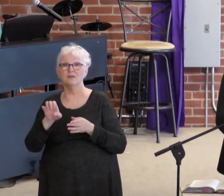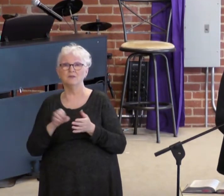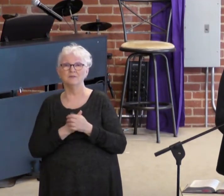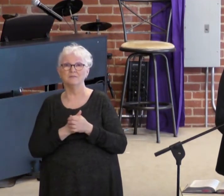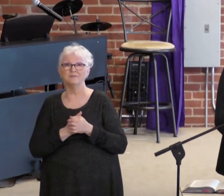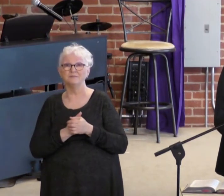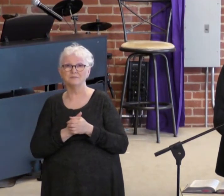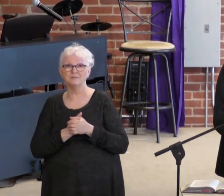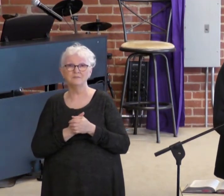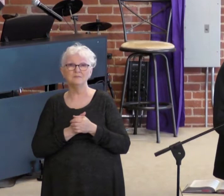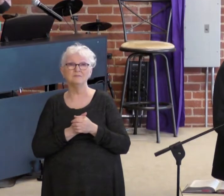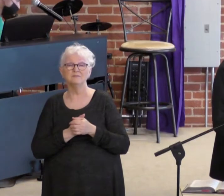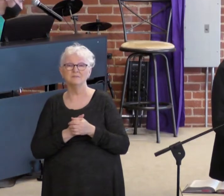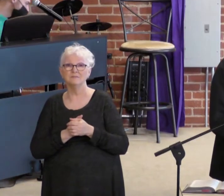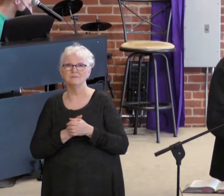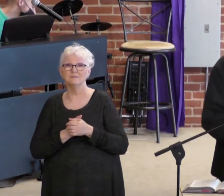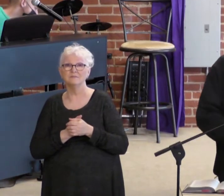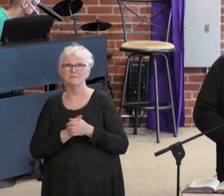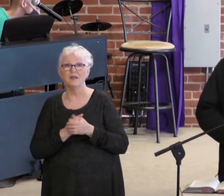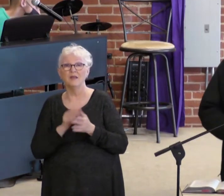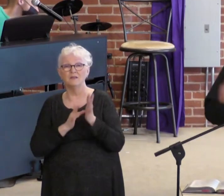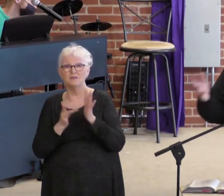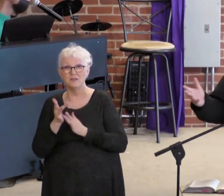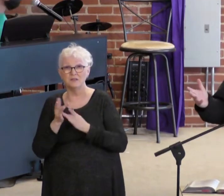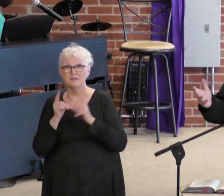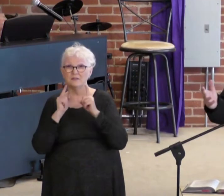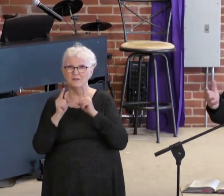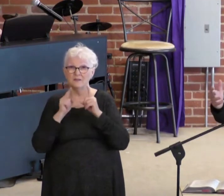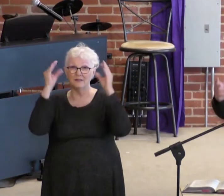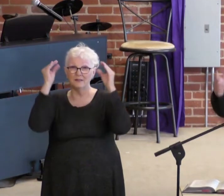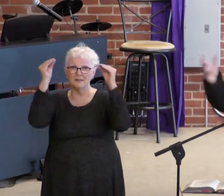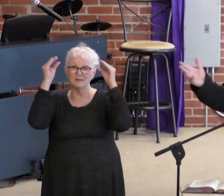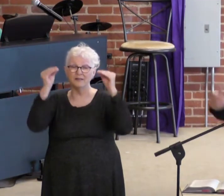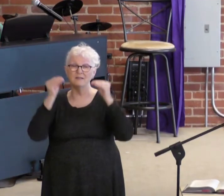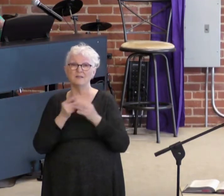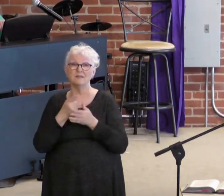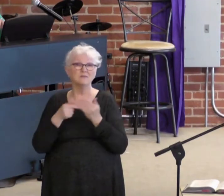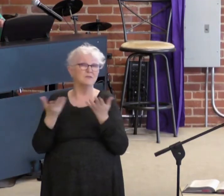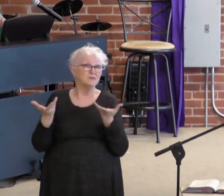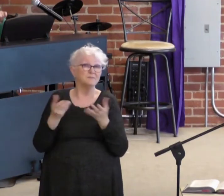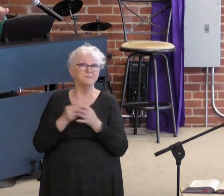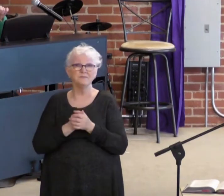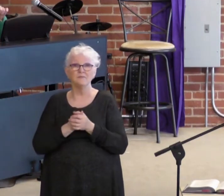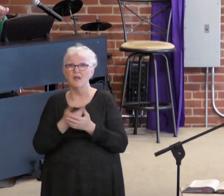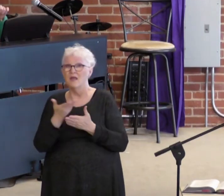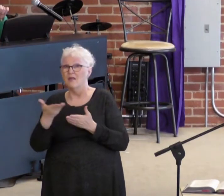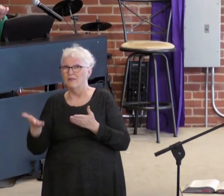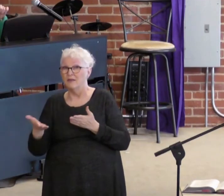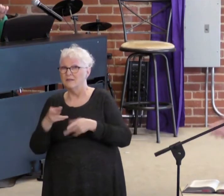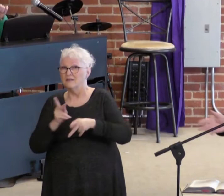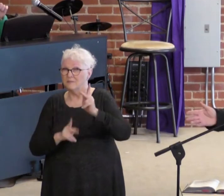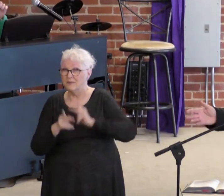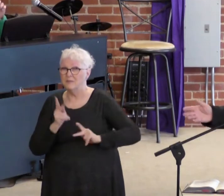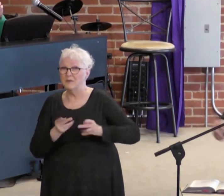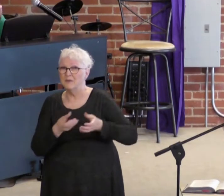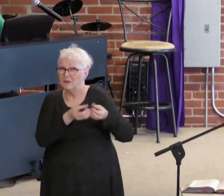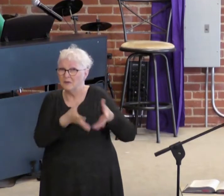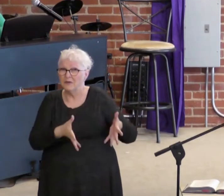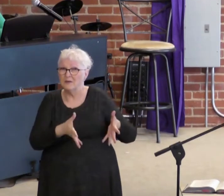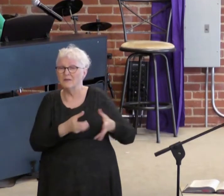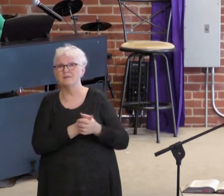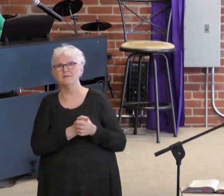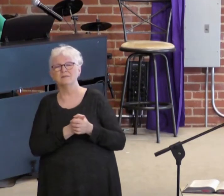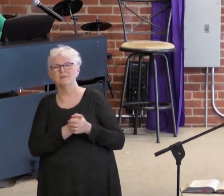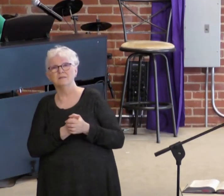is talking and teaching about things and people who are lost. Things that are